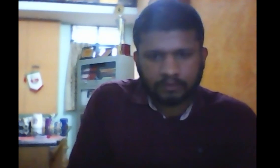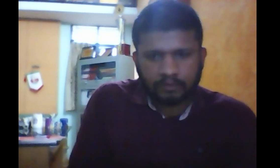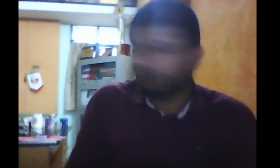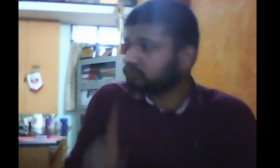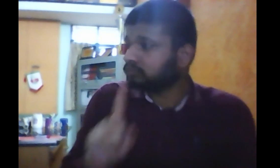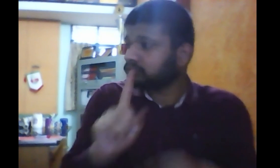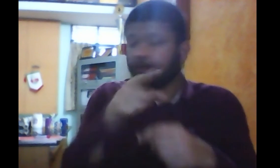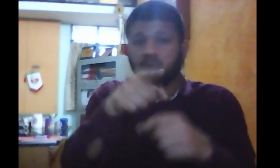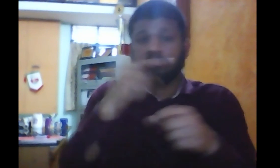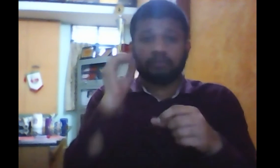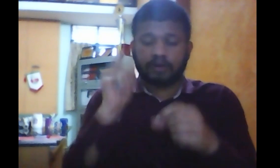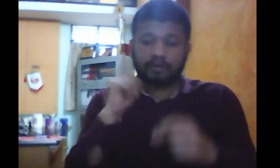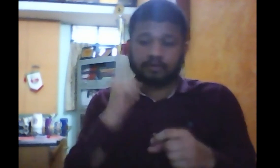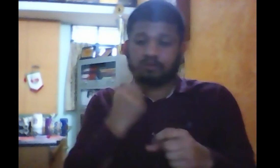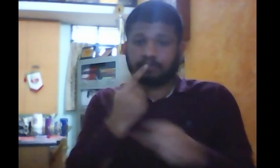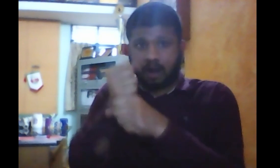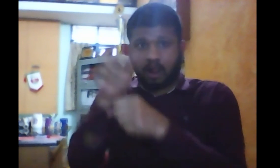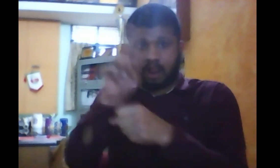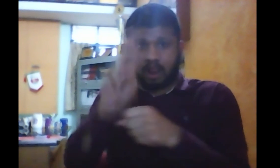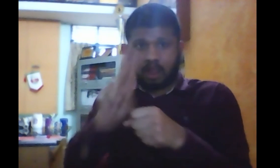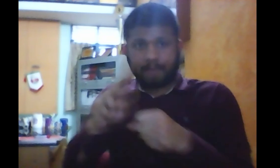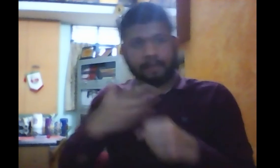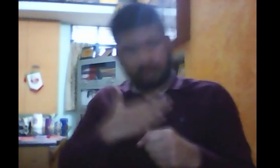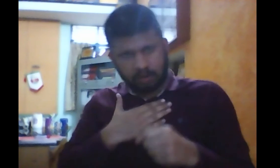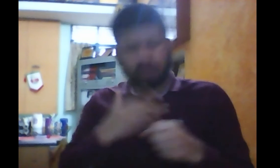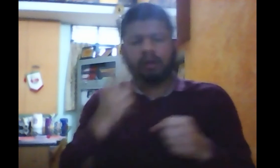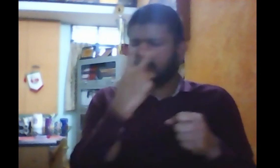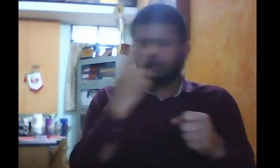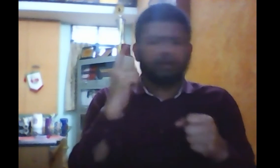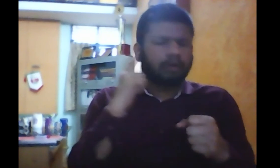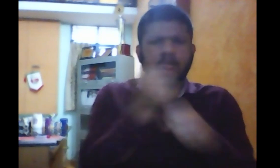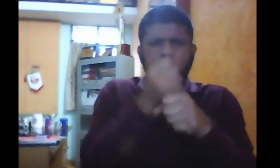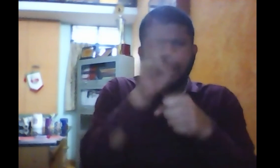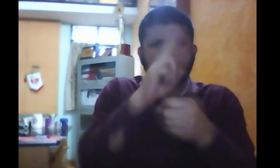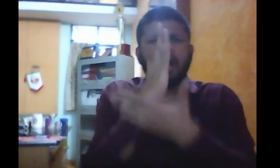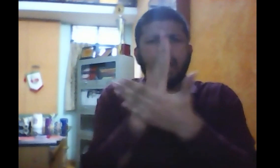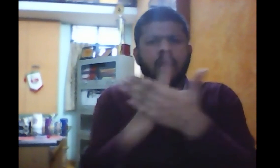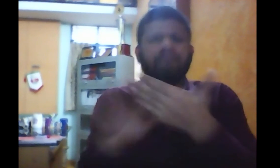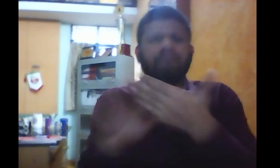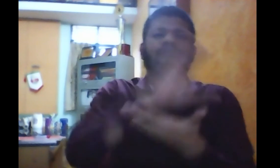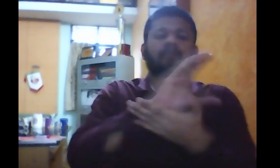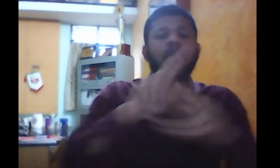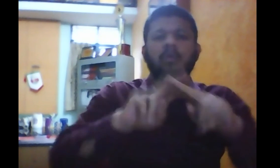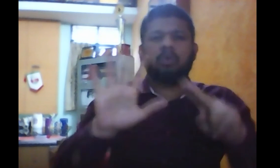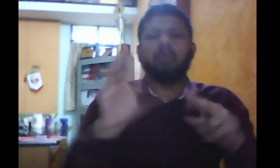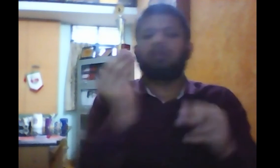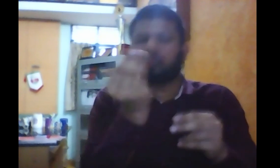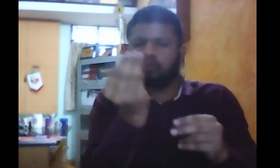they are communicating with each others. So like for ISL, we have a special ISL grammar, and for deaf blind